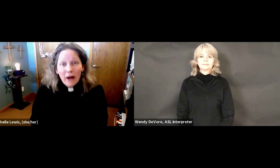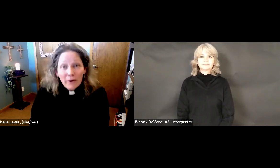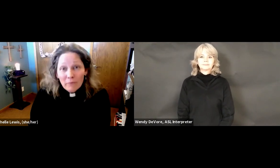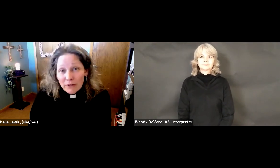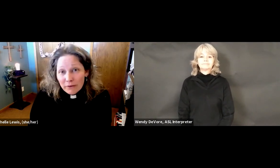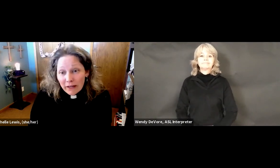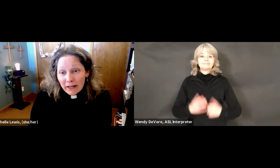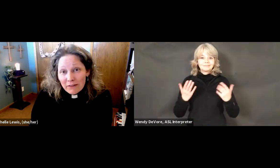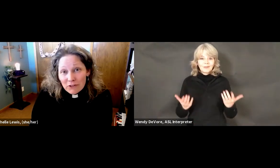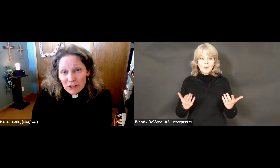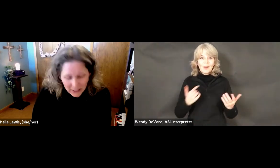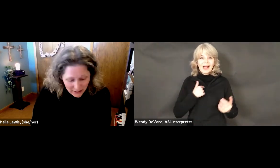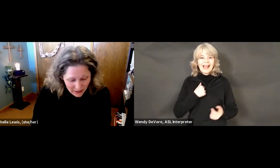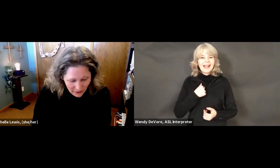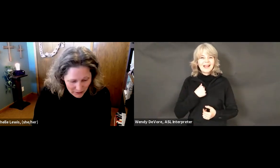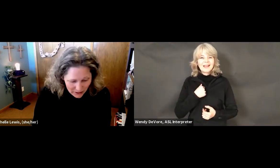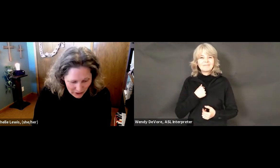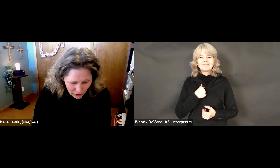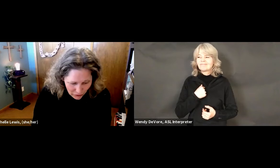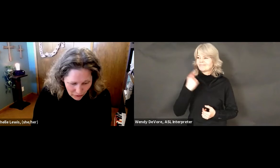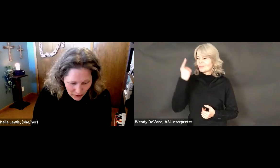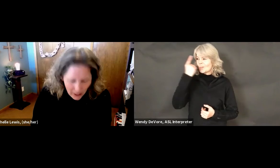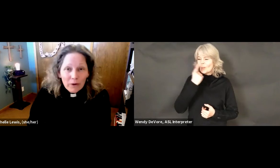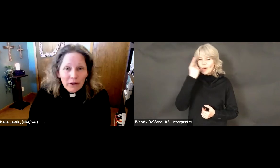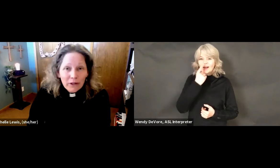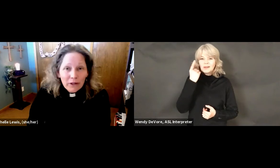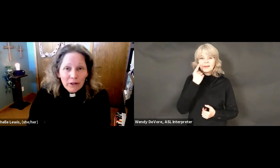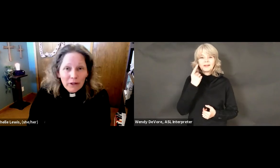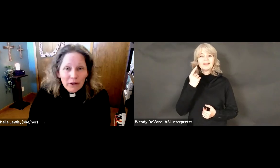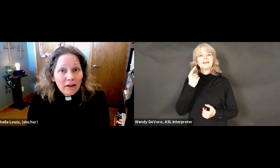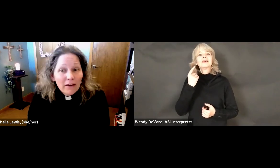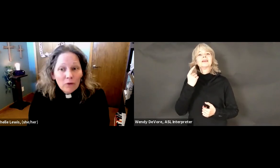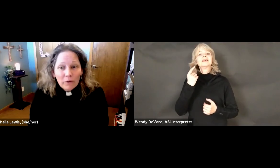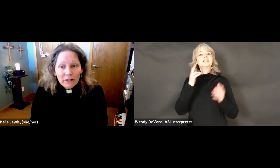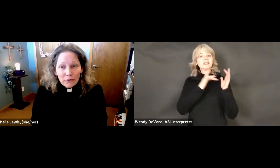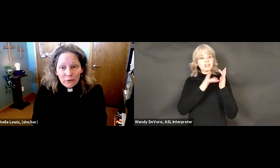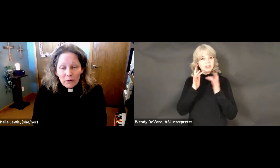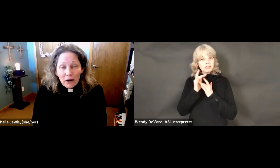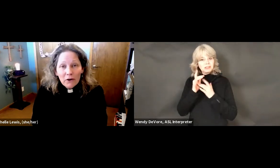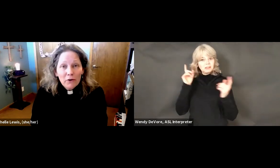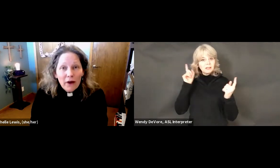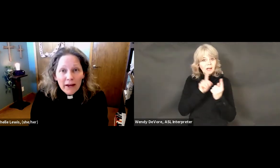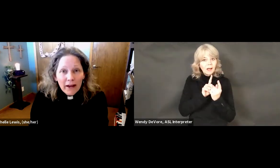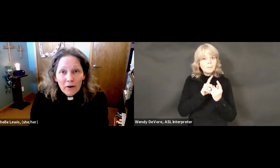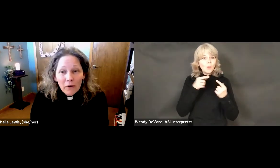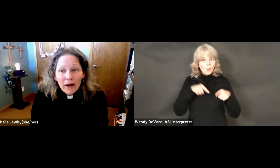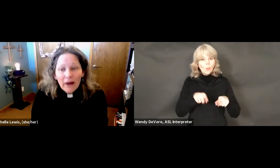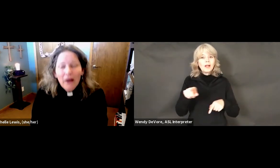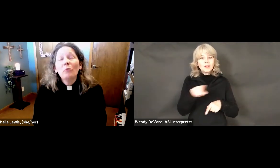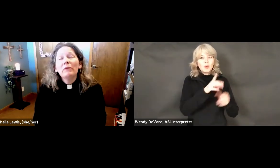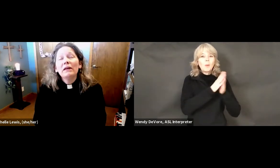So I'm wondering if Jesus comes to you when you're praying, when you are crying